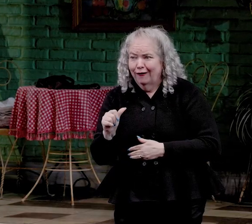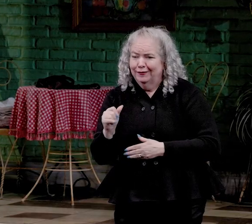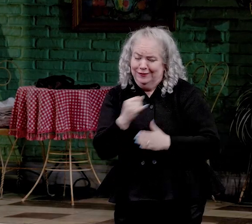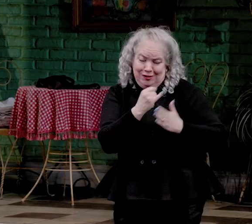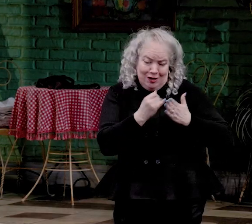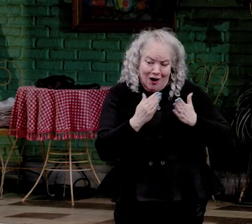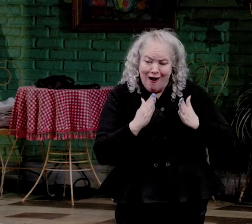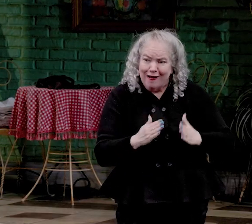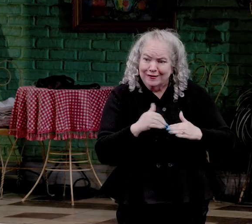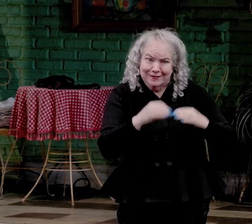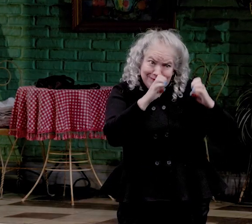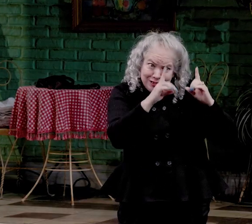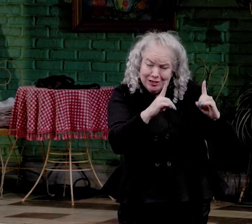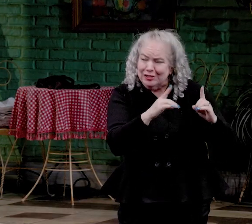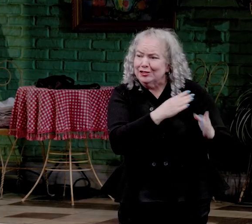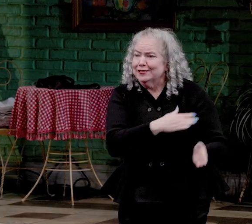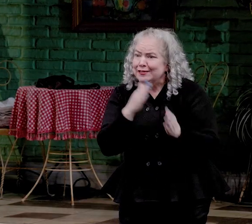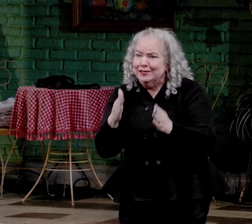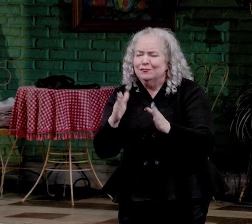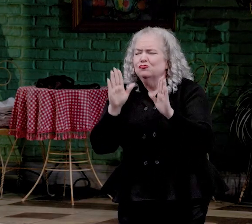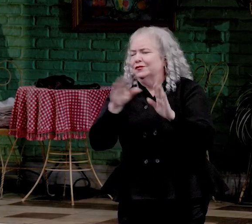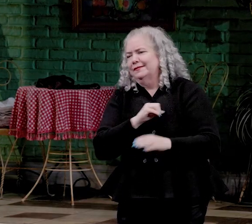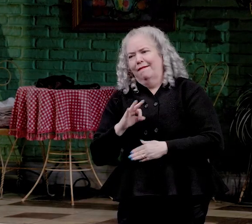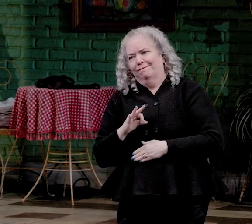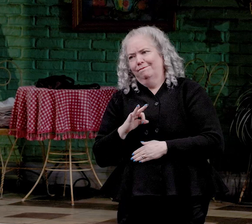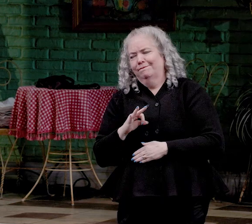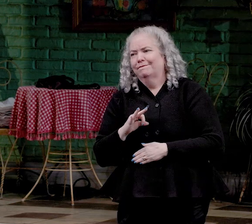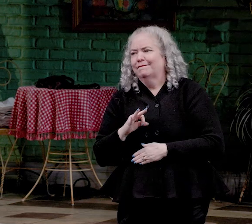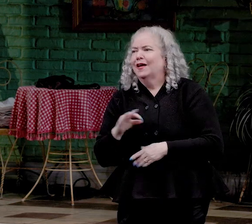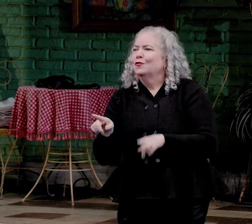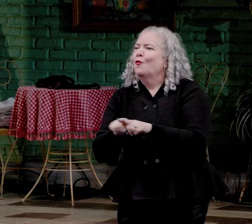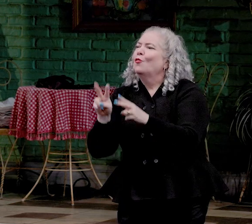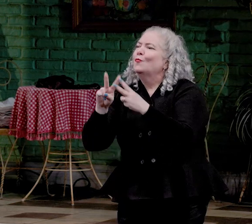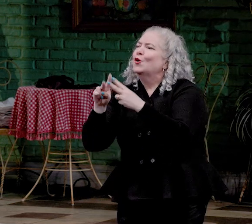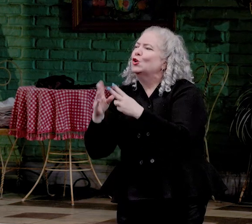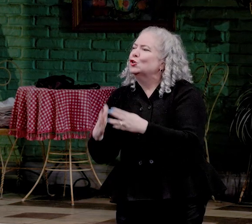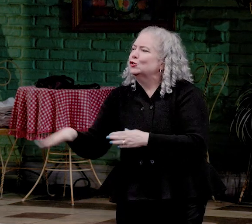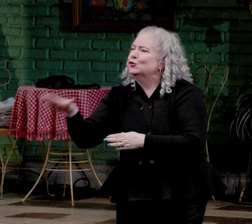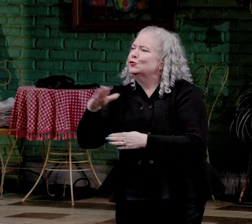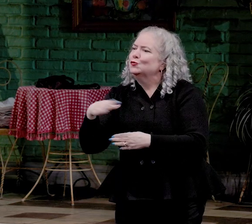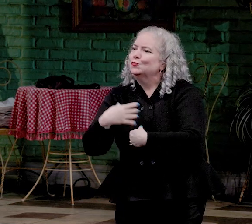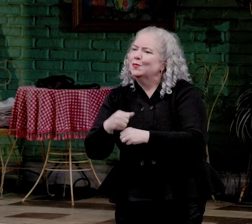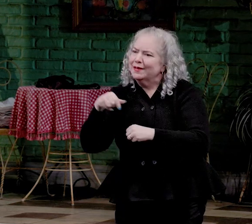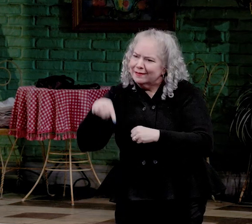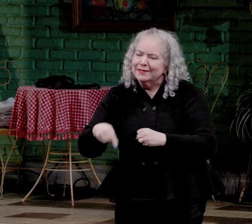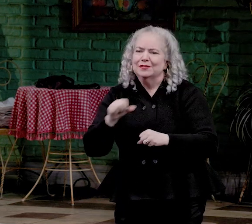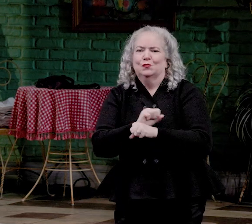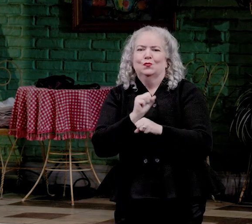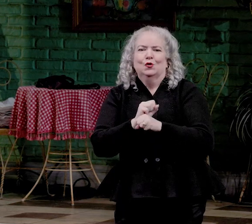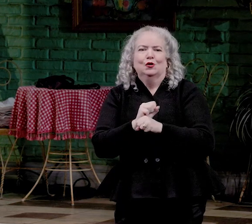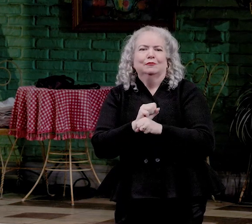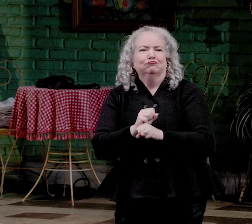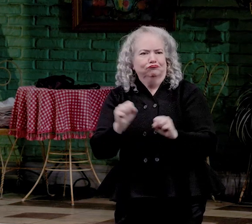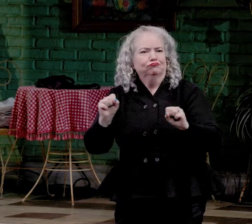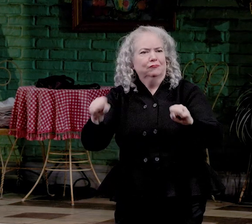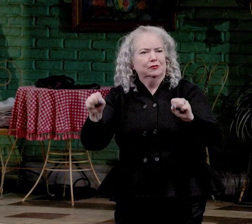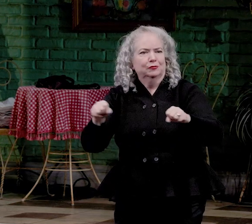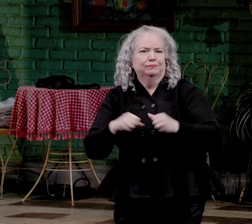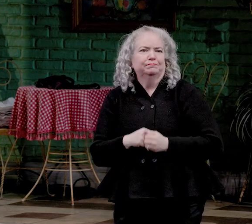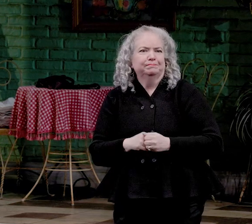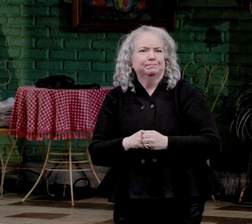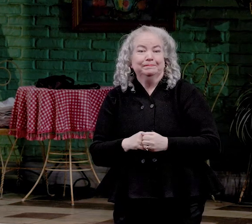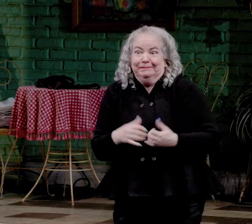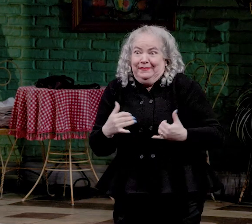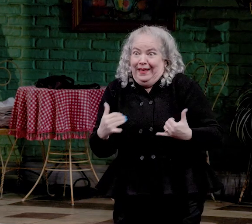artists and educators, the great staff, and to all the partners who help make this work possible.